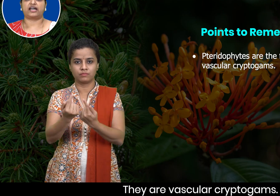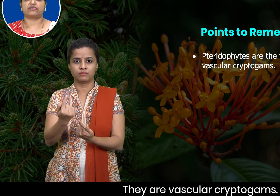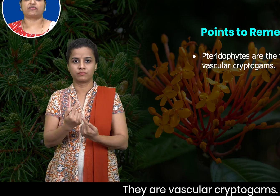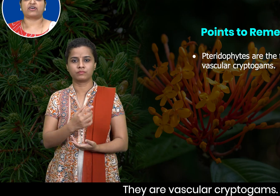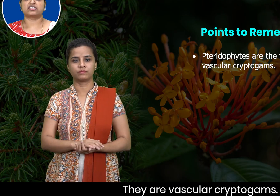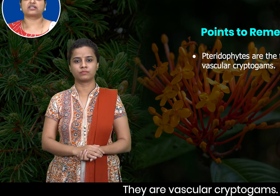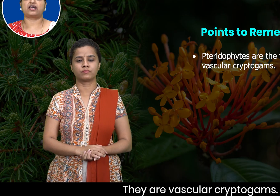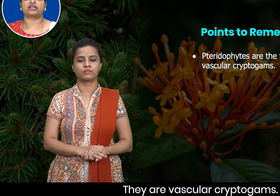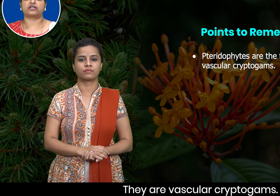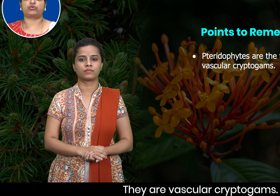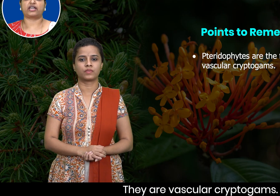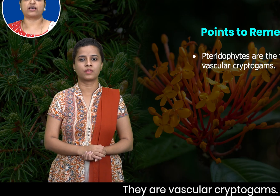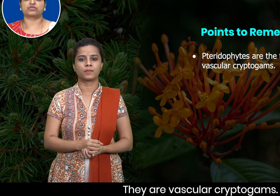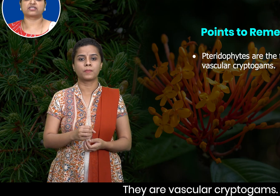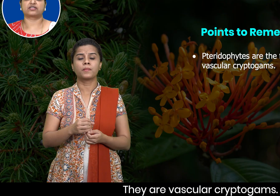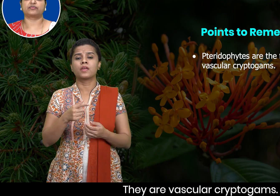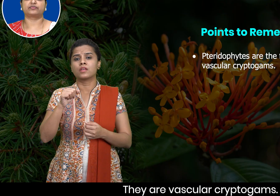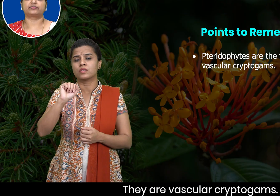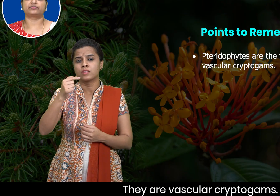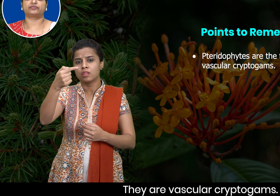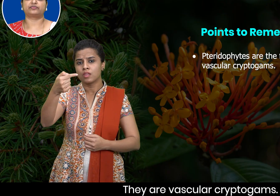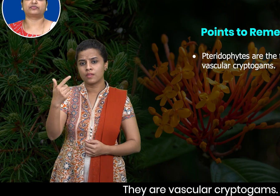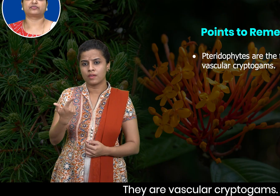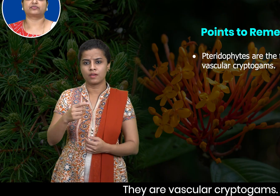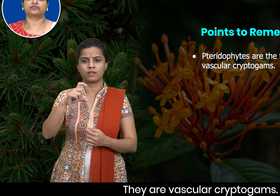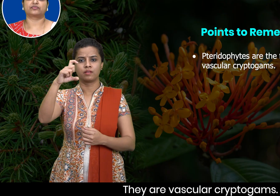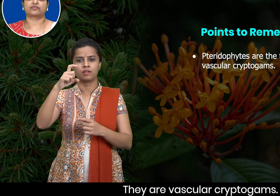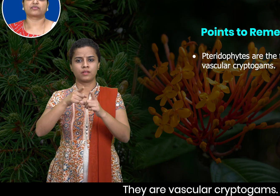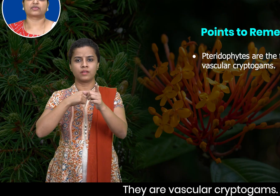They are vascular cryptogams.